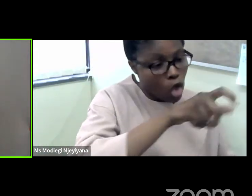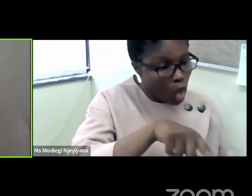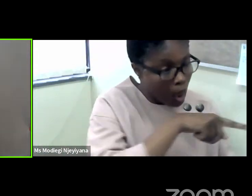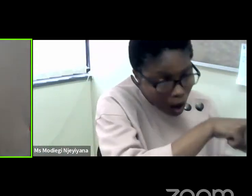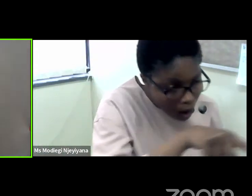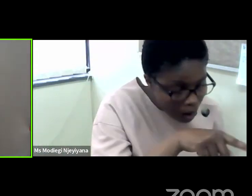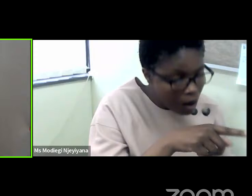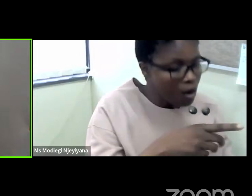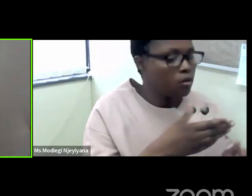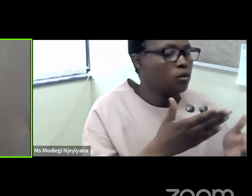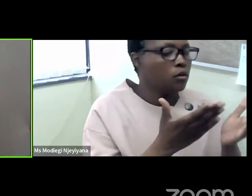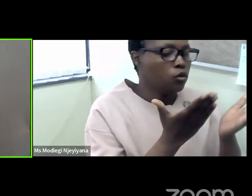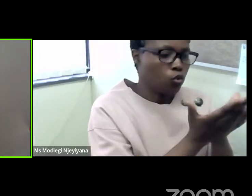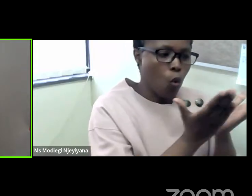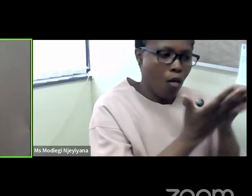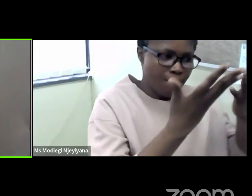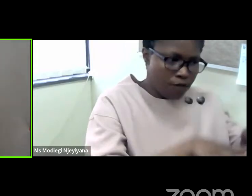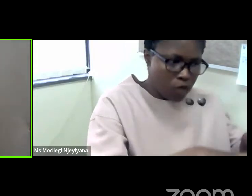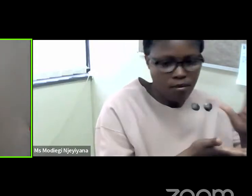learning might have.